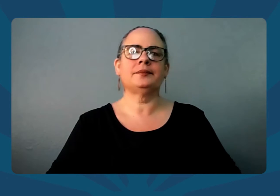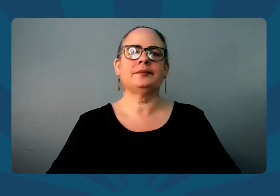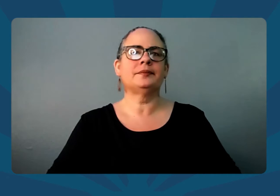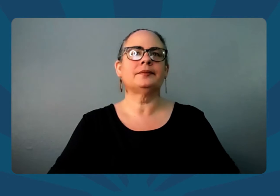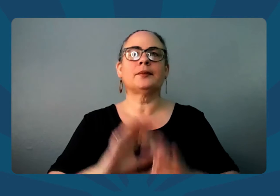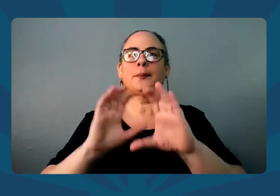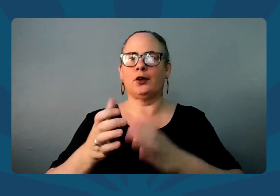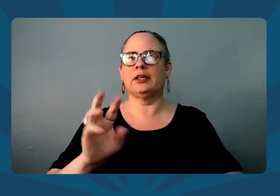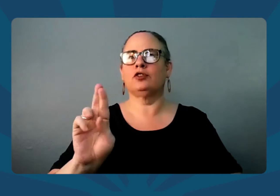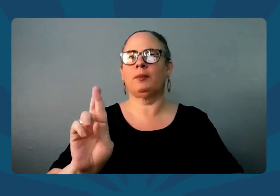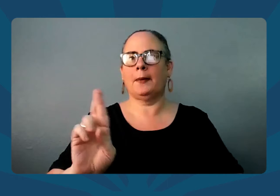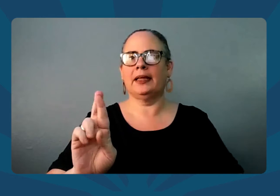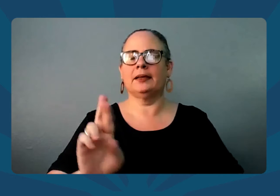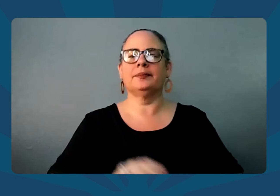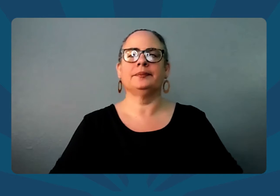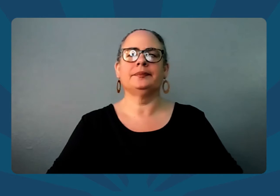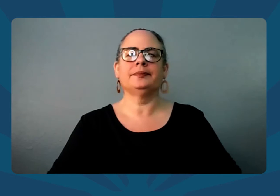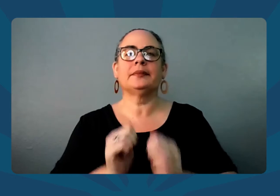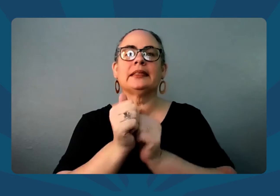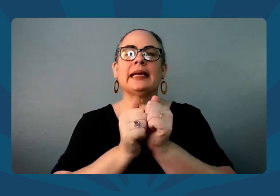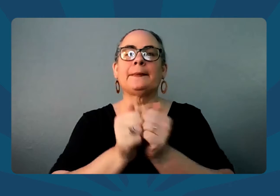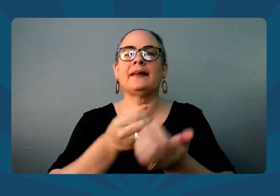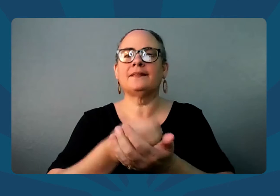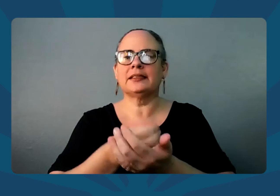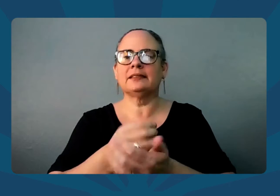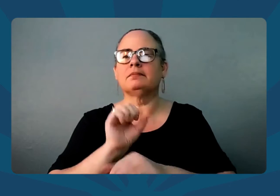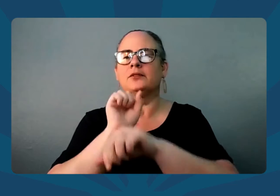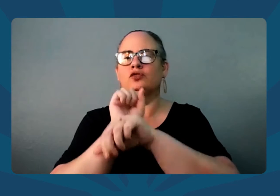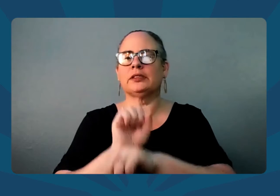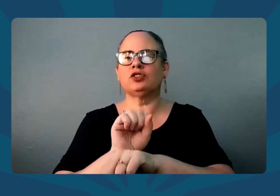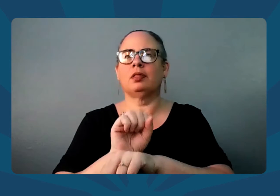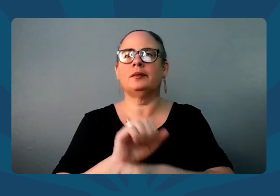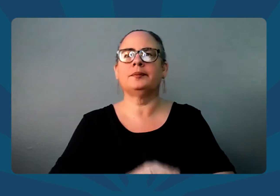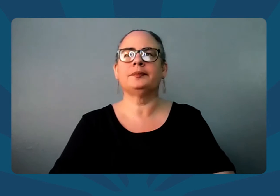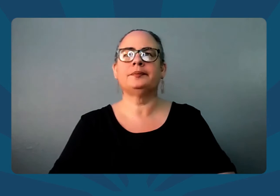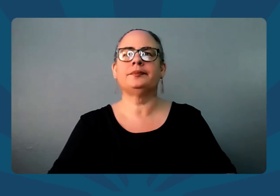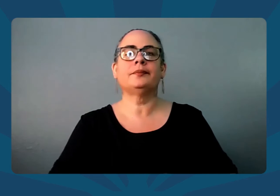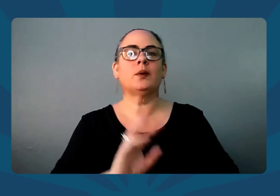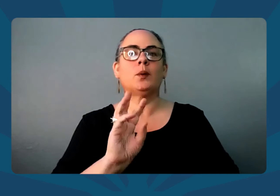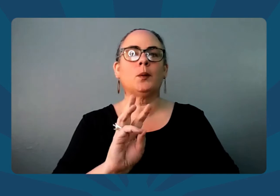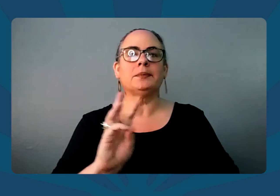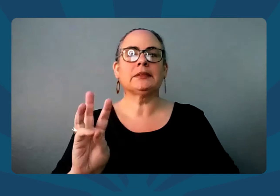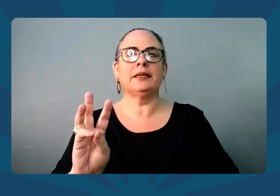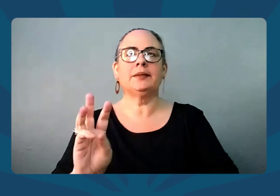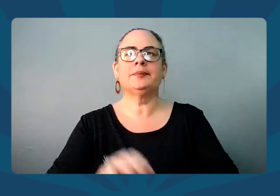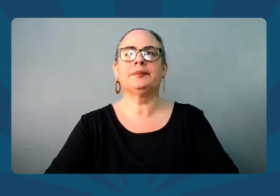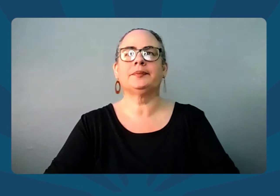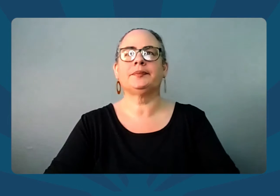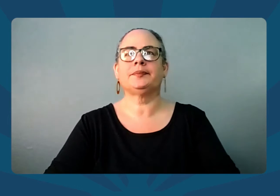Rodney Glassman. Party, Republican. Campaign funding,